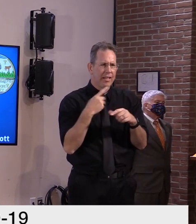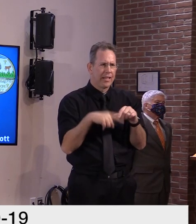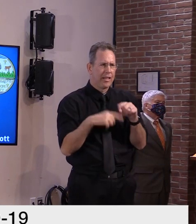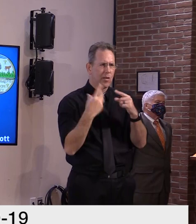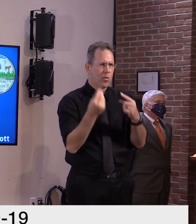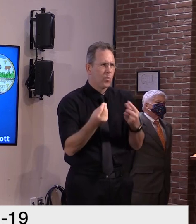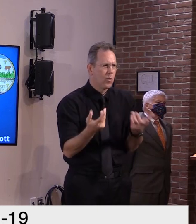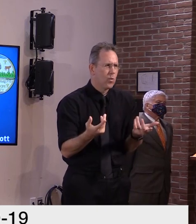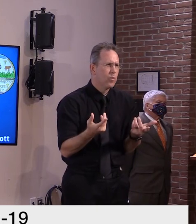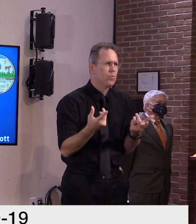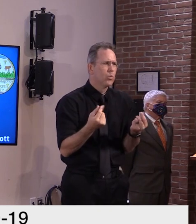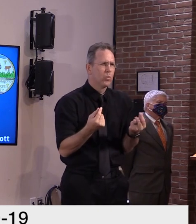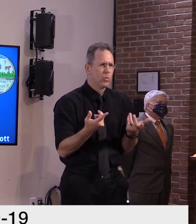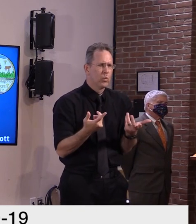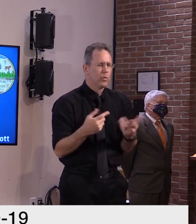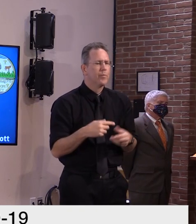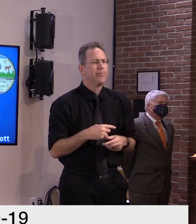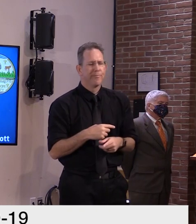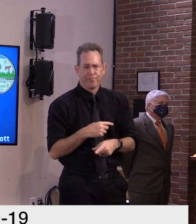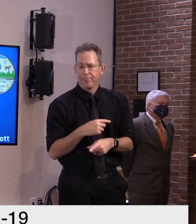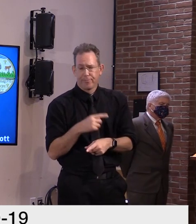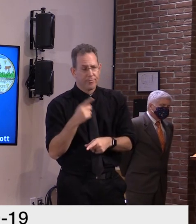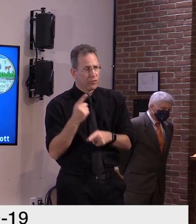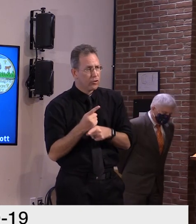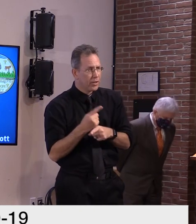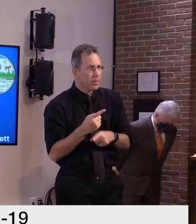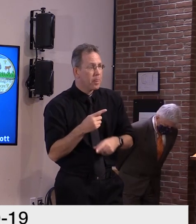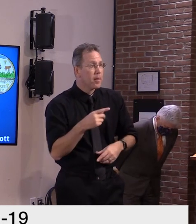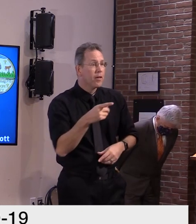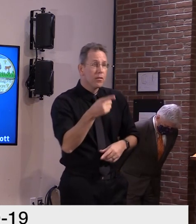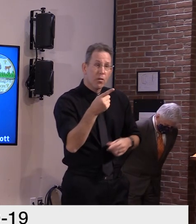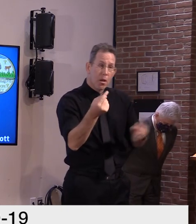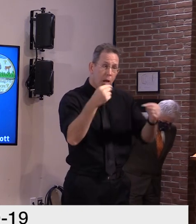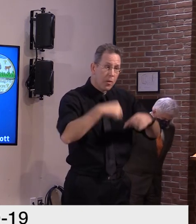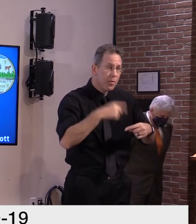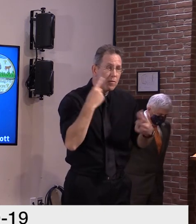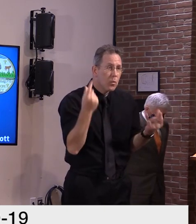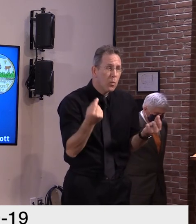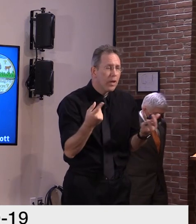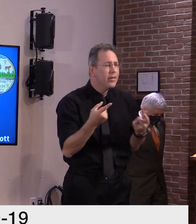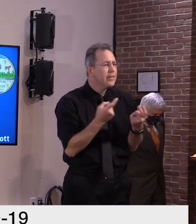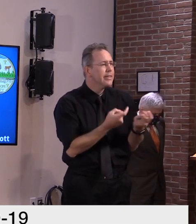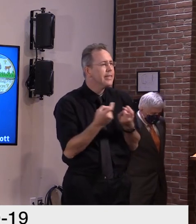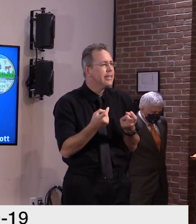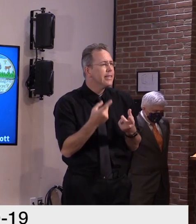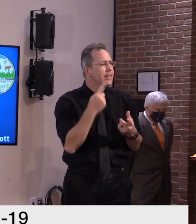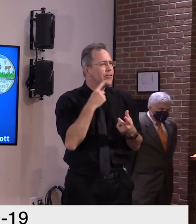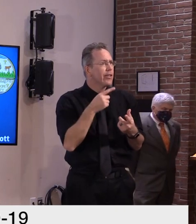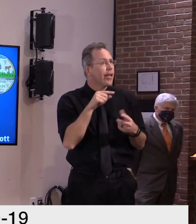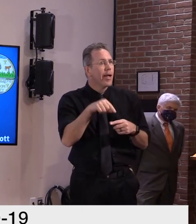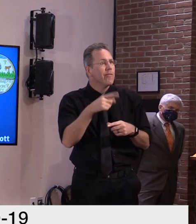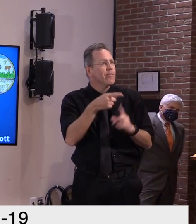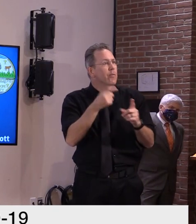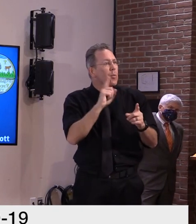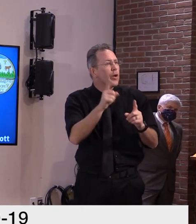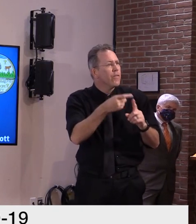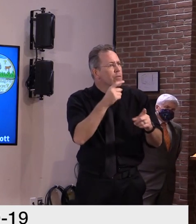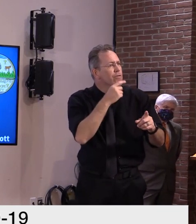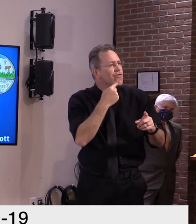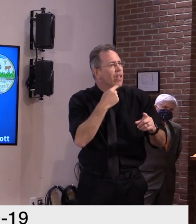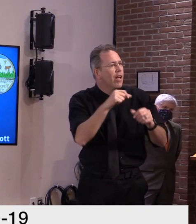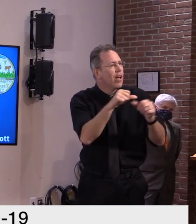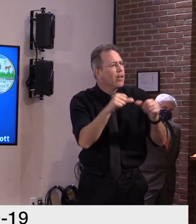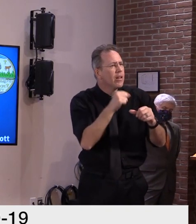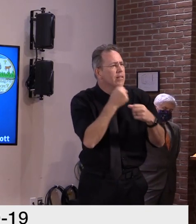you're right, that people should be quarantining if they're coming from a red county before coming to Vermont. And that's a very